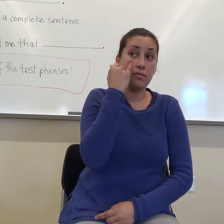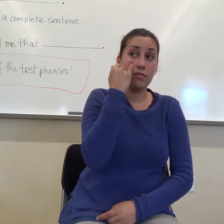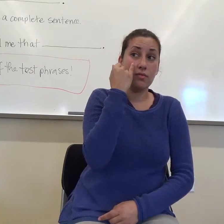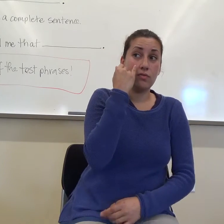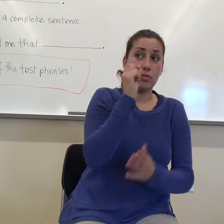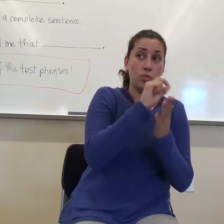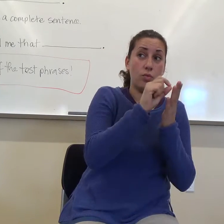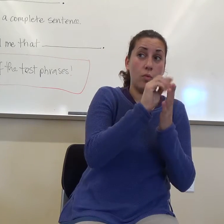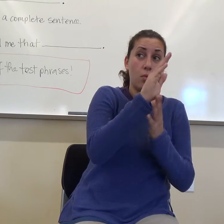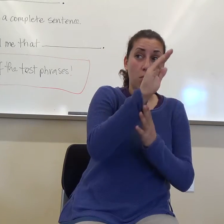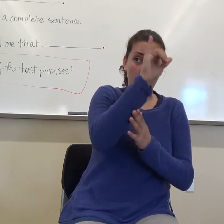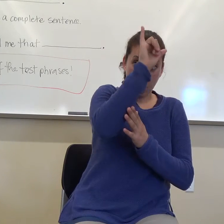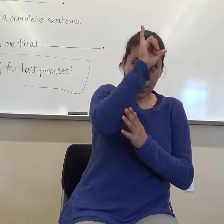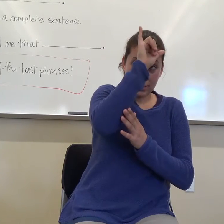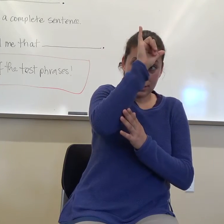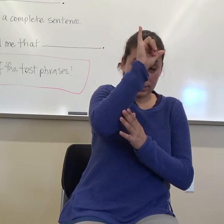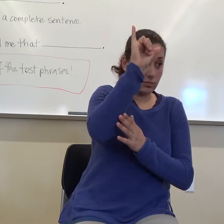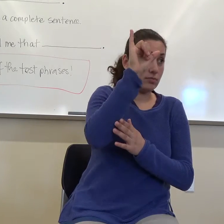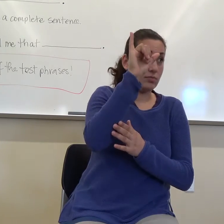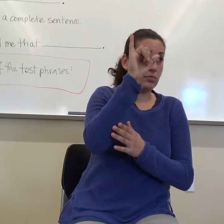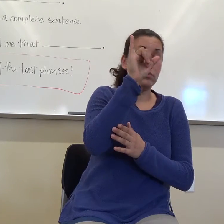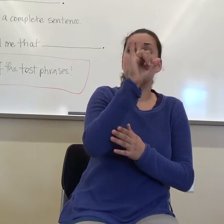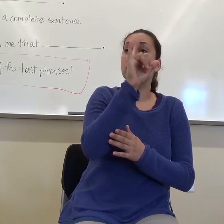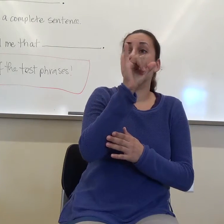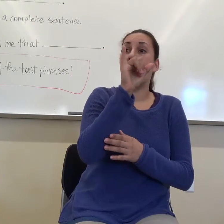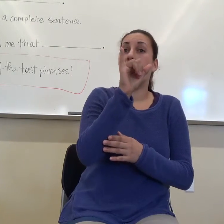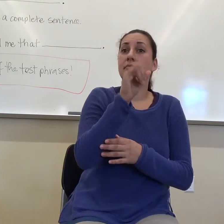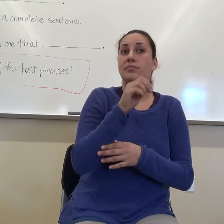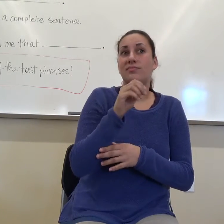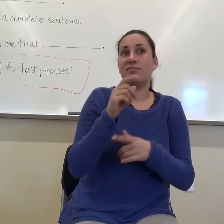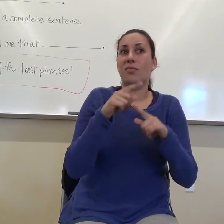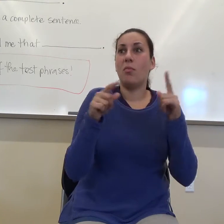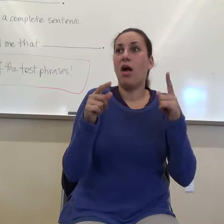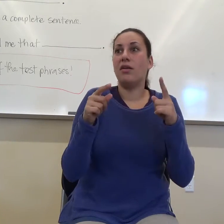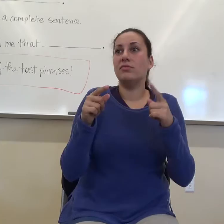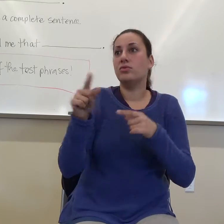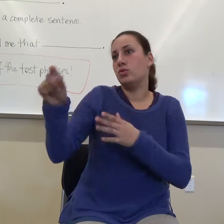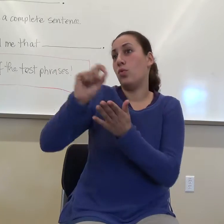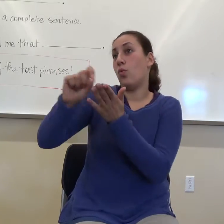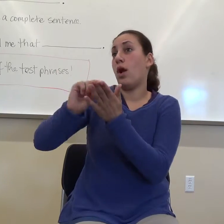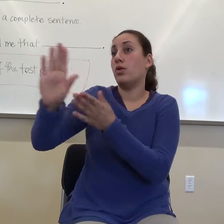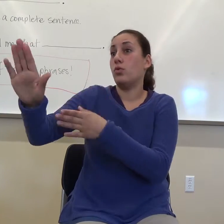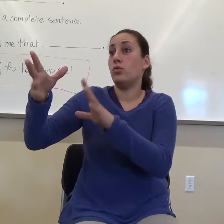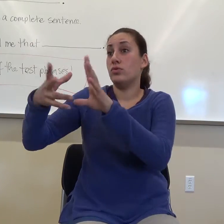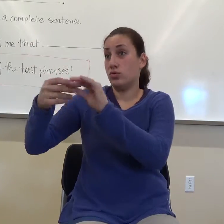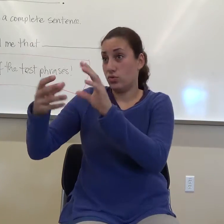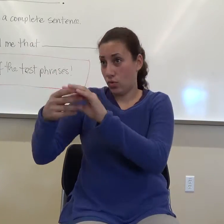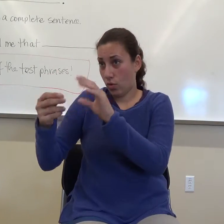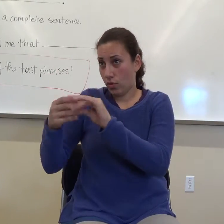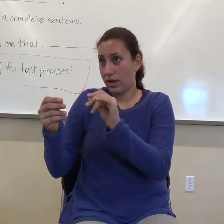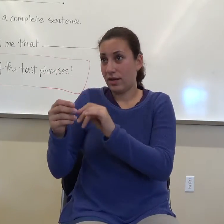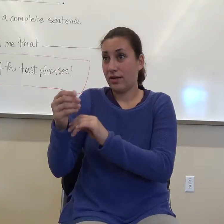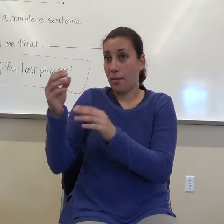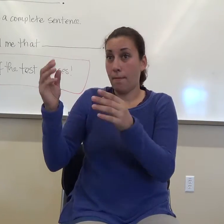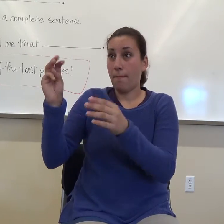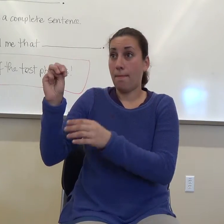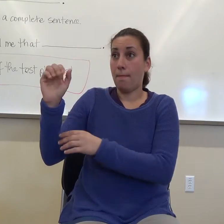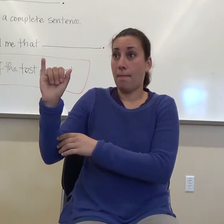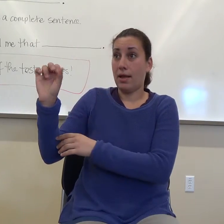and then we move to the point where you are writing your own main idea, as long as you